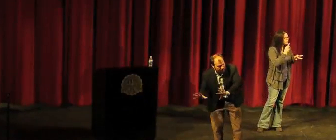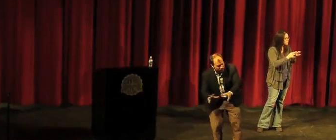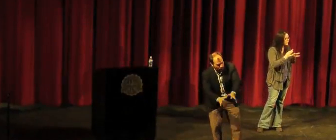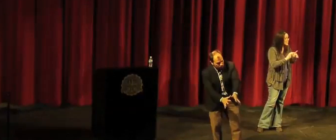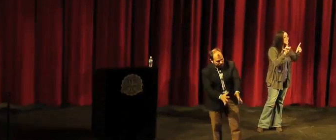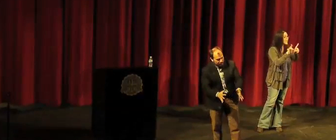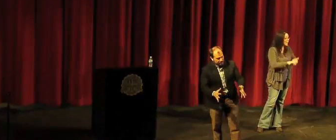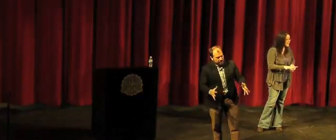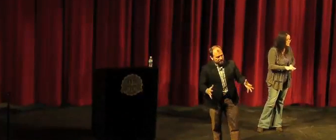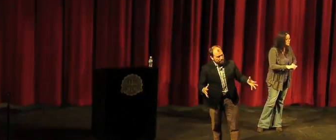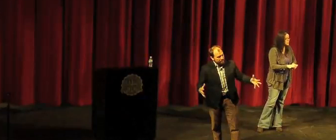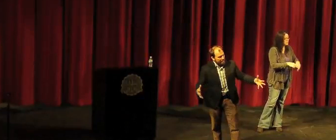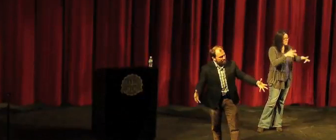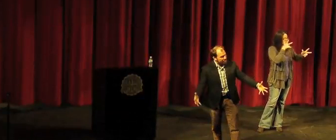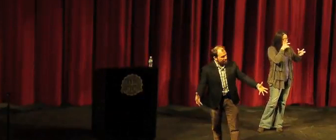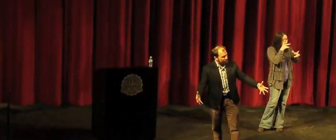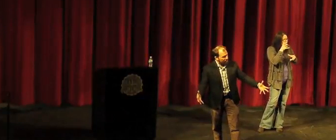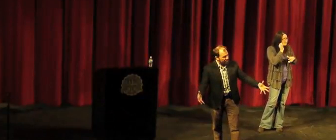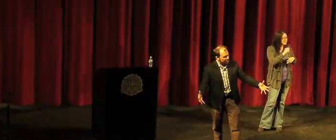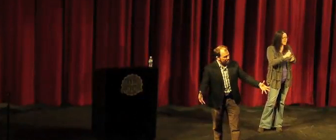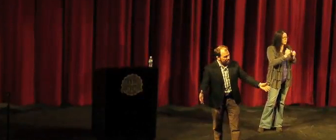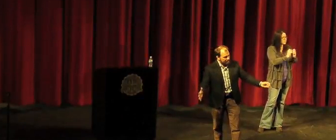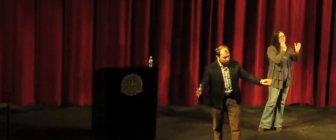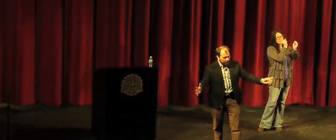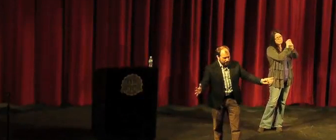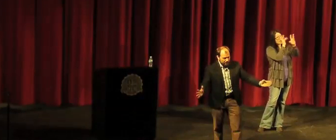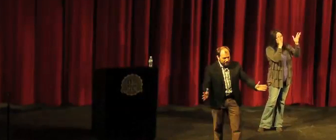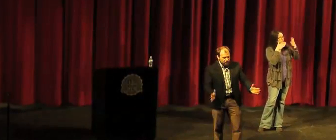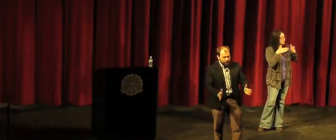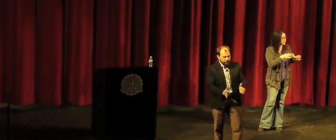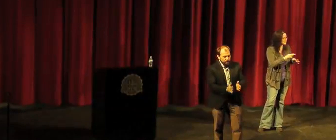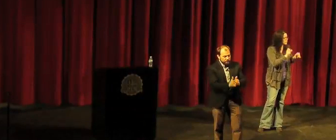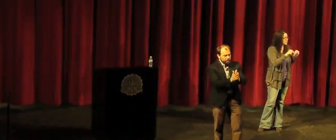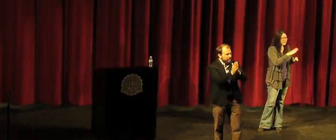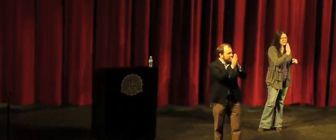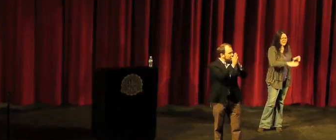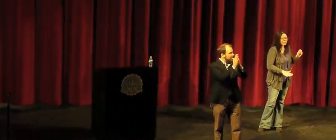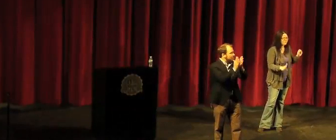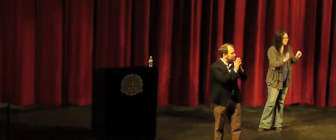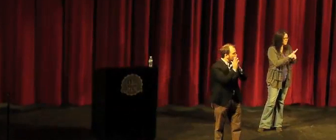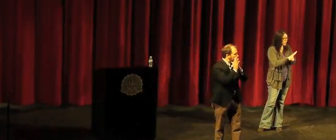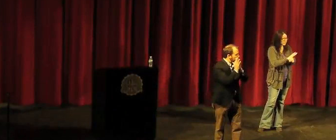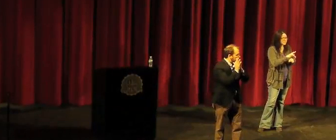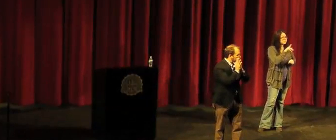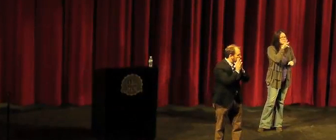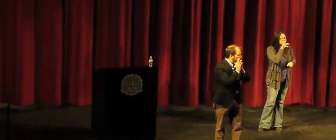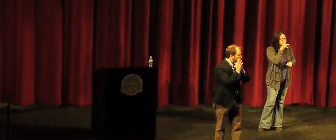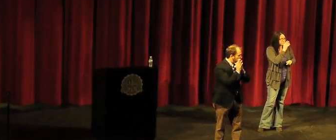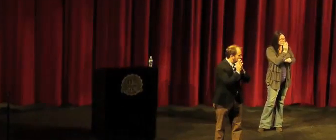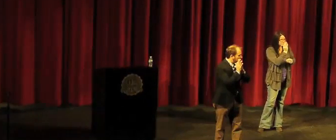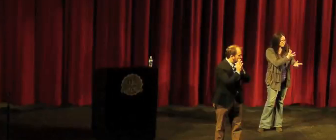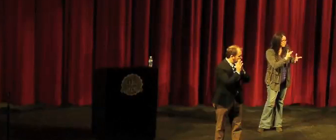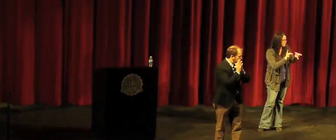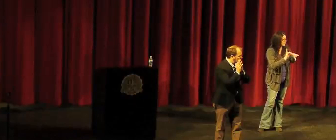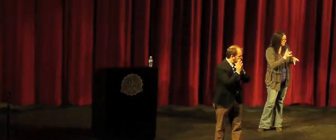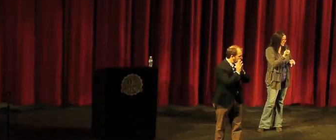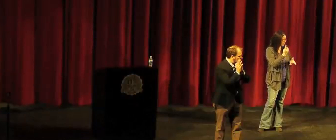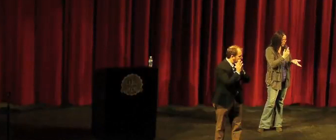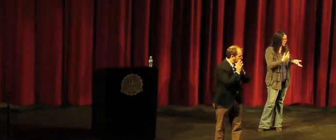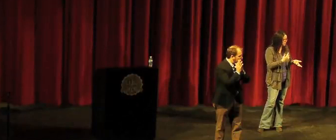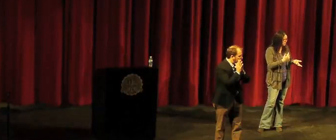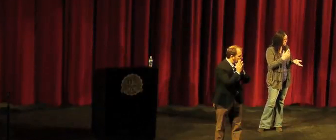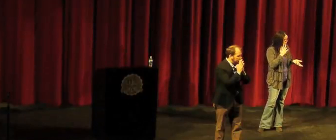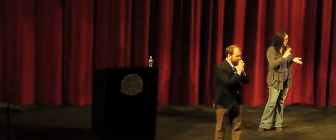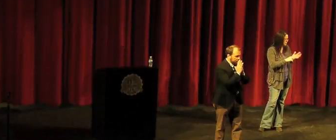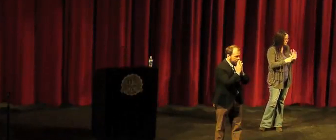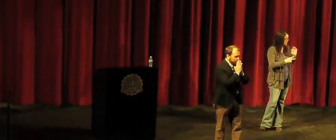and be absorbing it in these imaginative ways that we can never fully translate into propositional language about it. Does that get